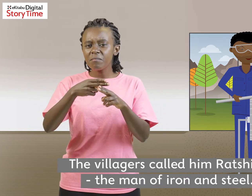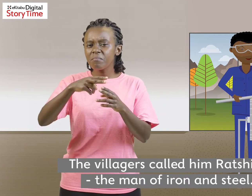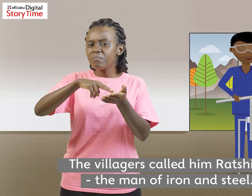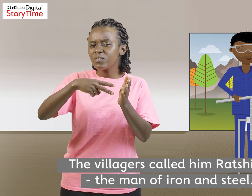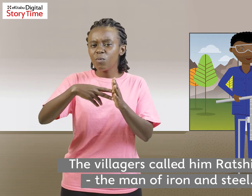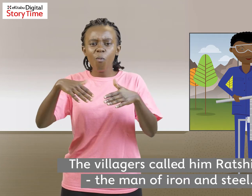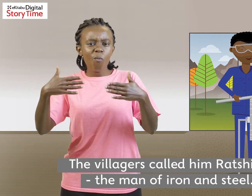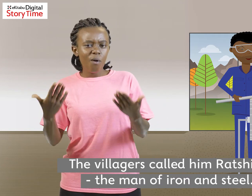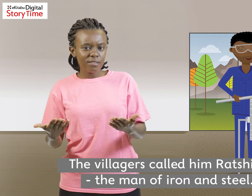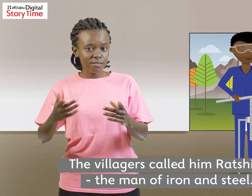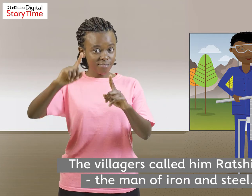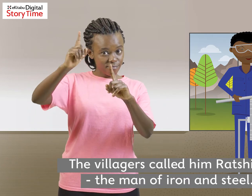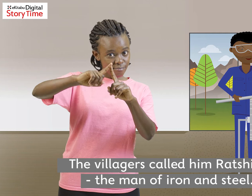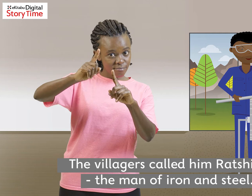The man of iron and steel.